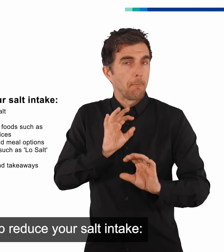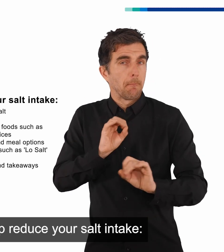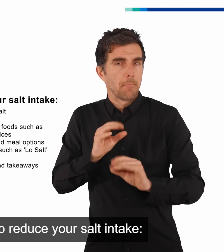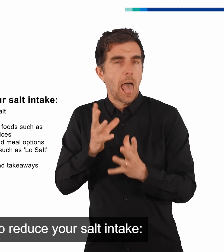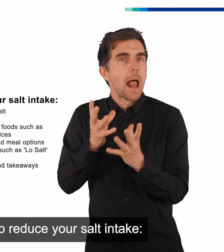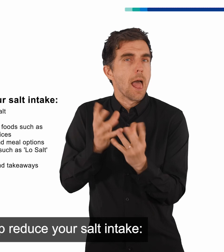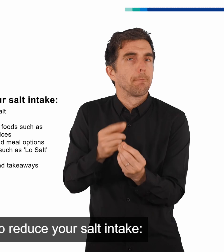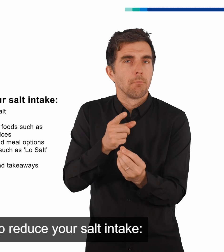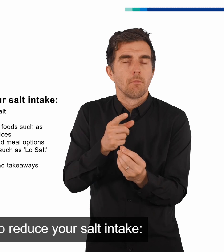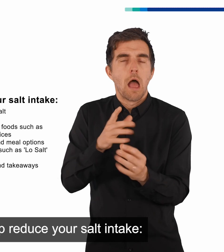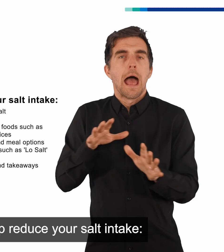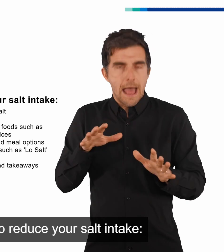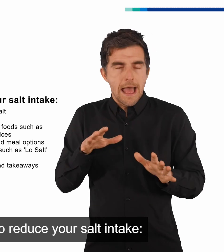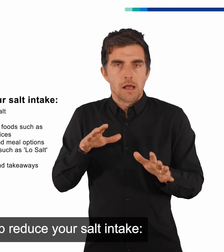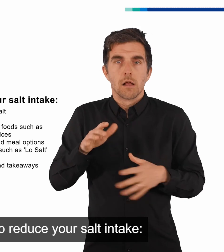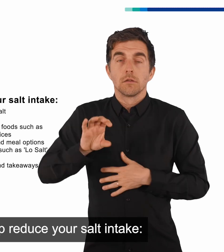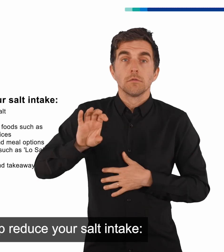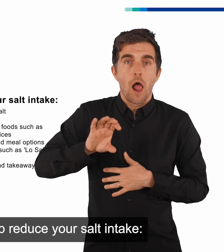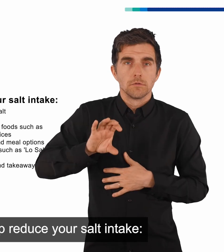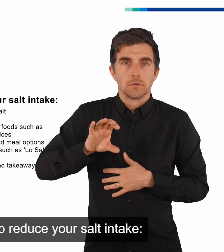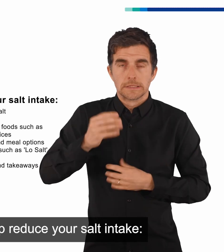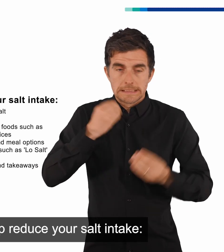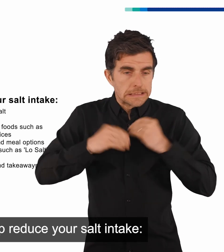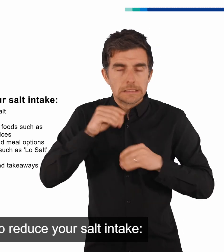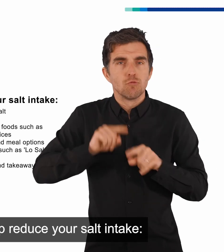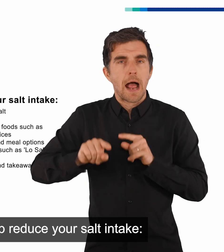spices. Use reduced salt foods and meal options.